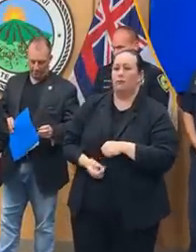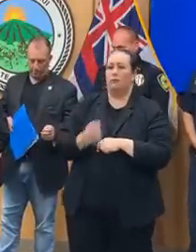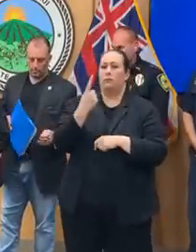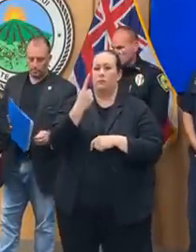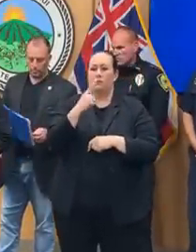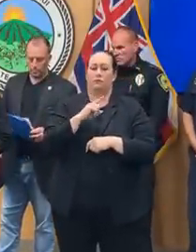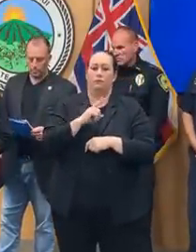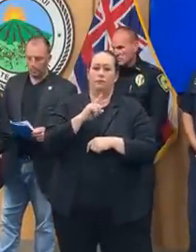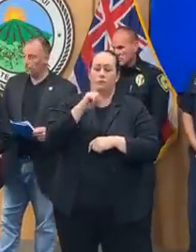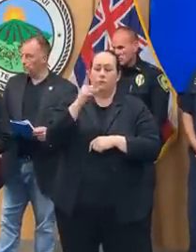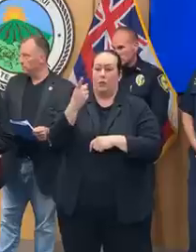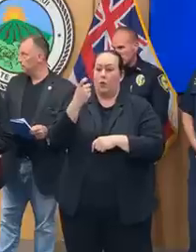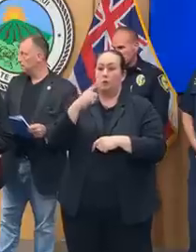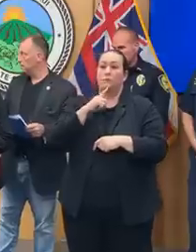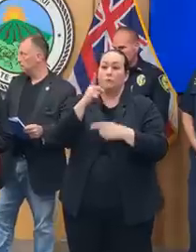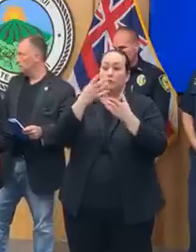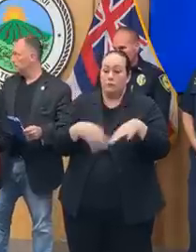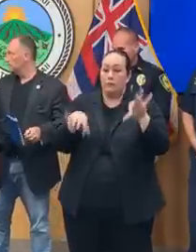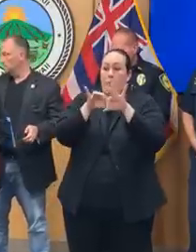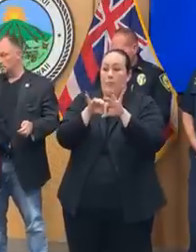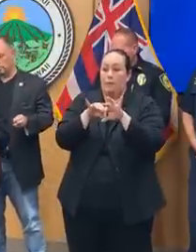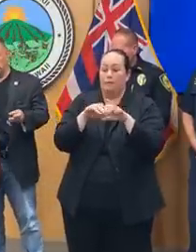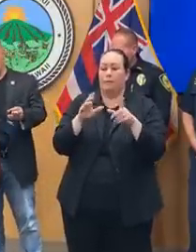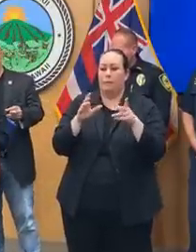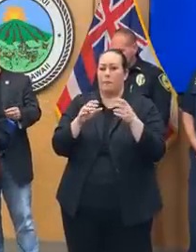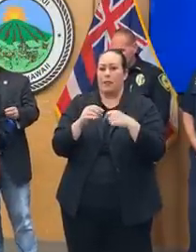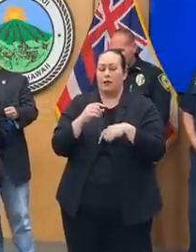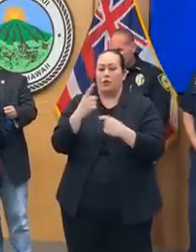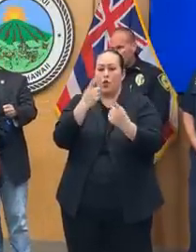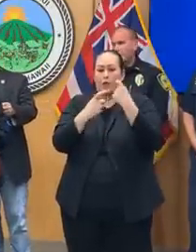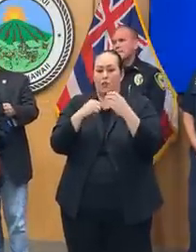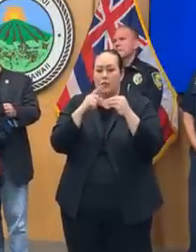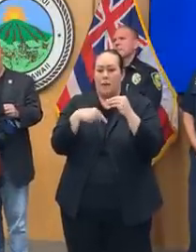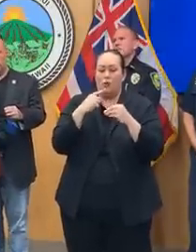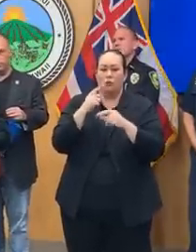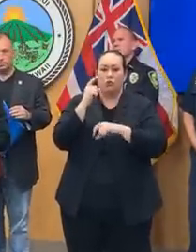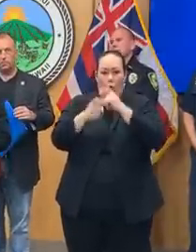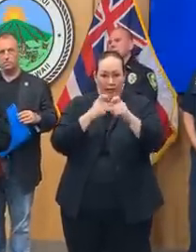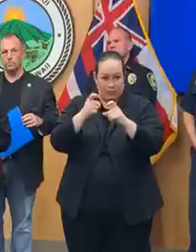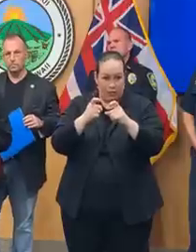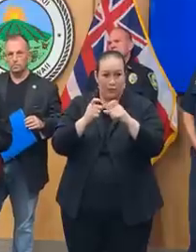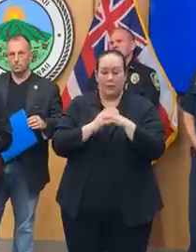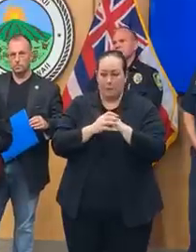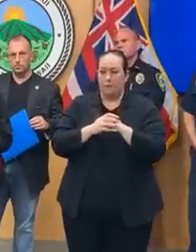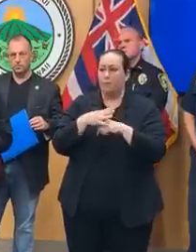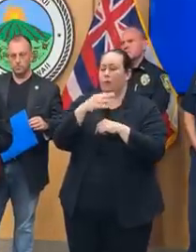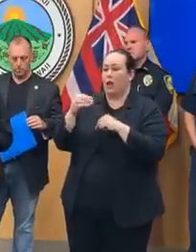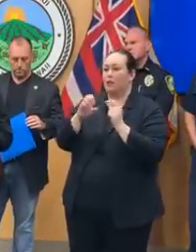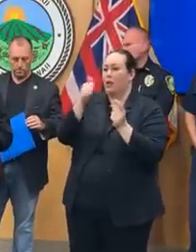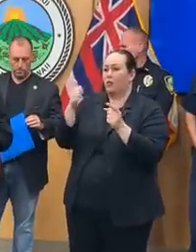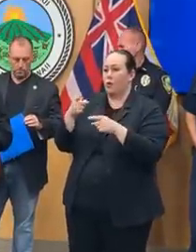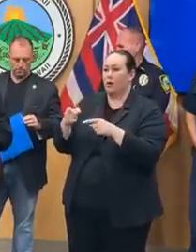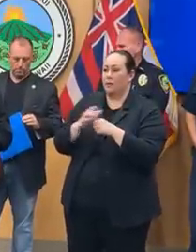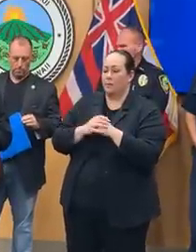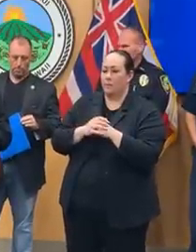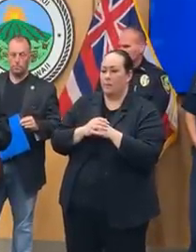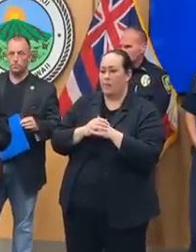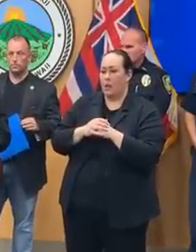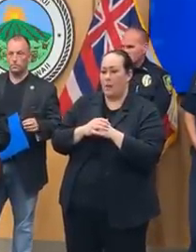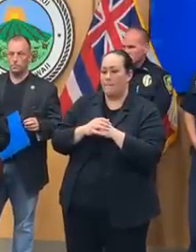critically important, so I think it's important to keep that, which is questions around donations. And then the other one is around,